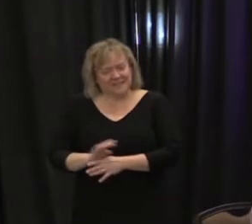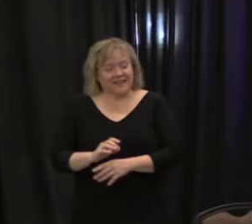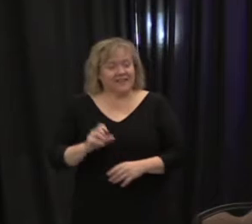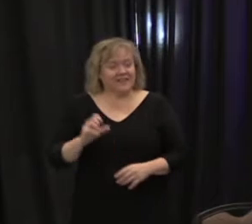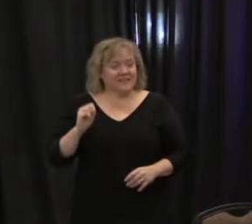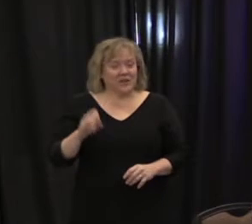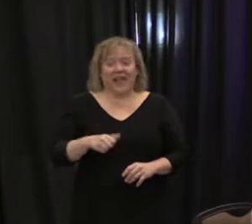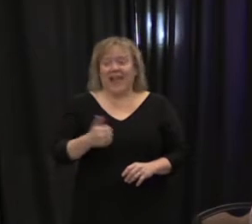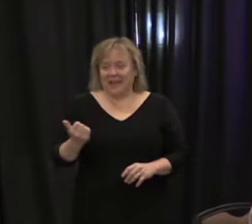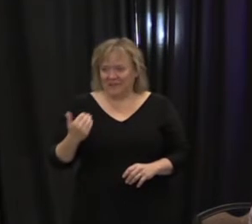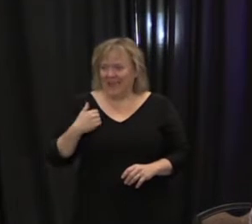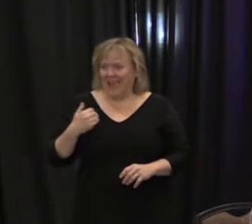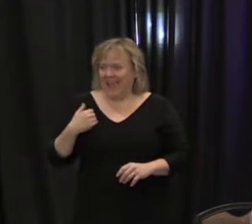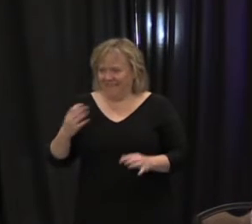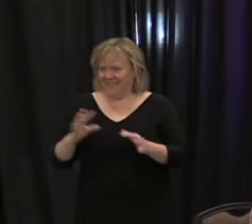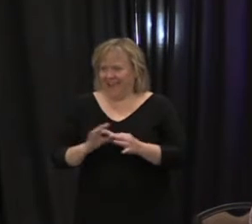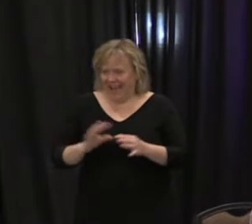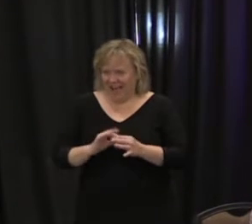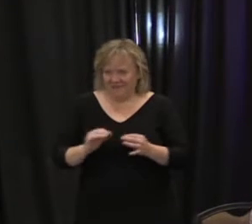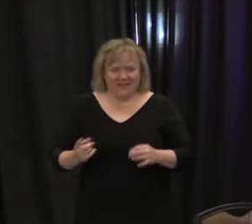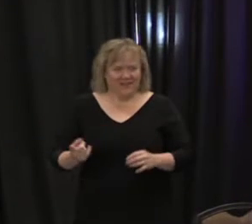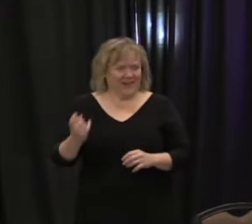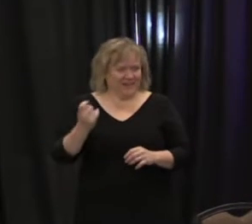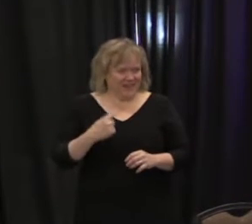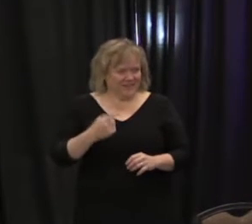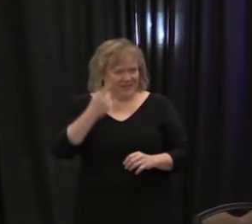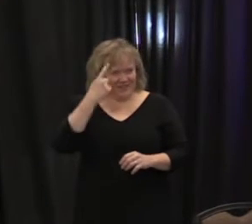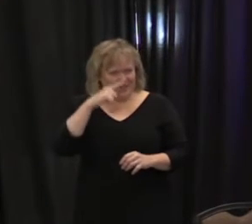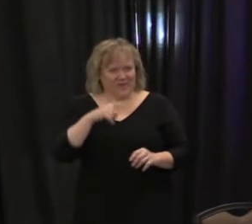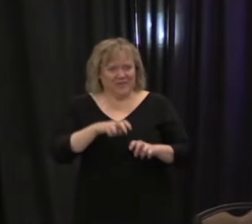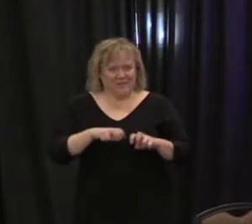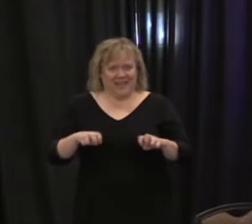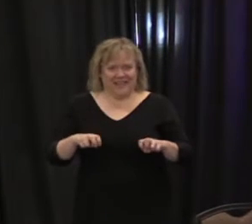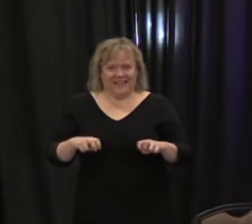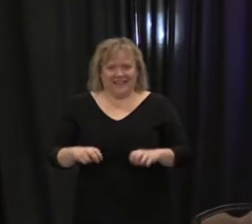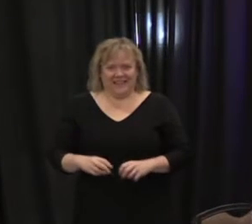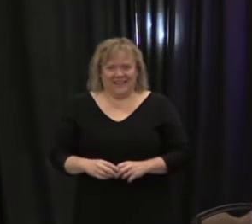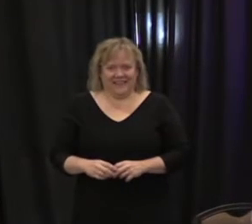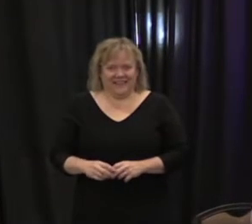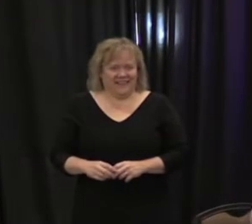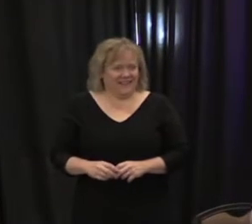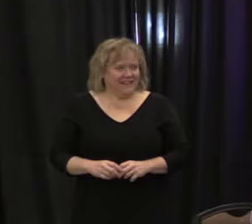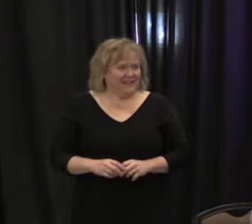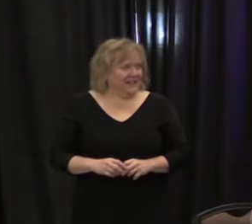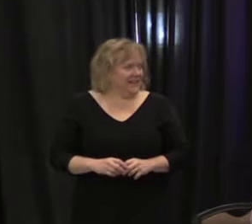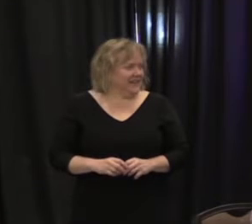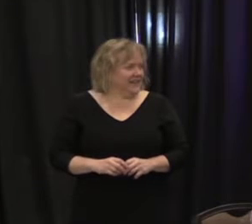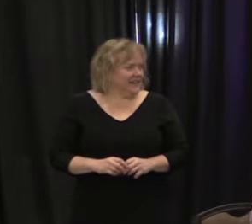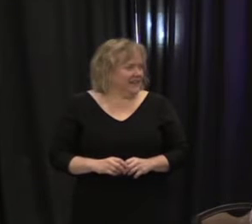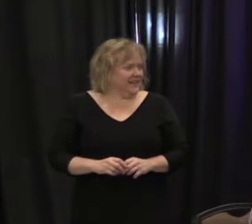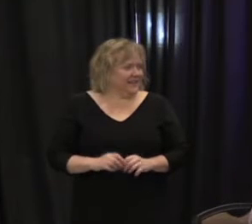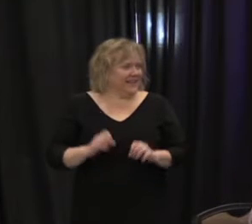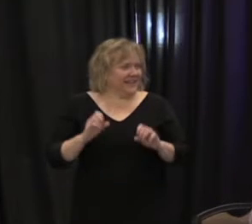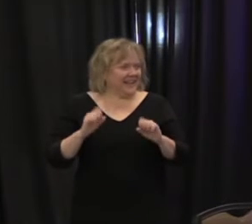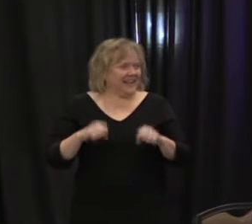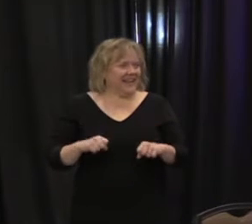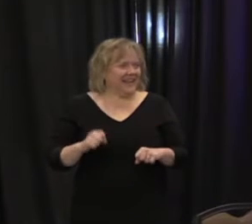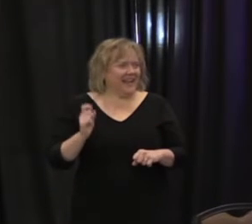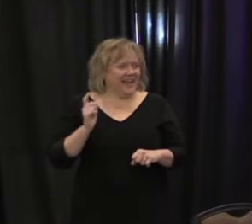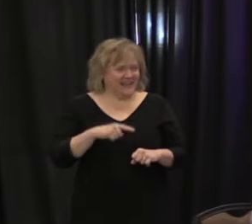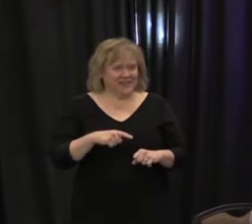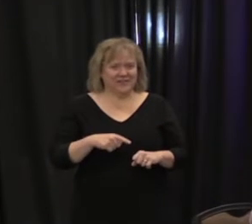Okay, so does anybody have a comment or a question for the panel? Can you picture our board meetings? Seriously.